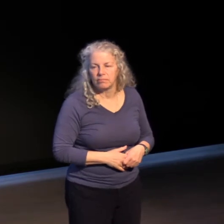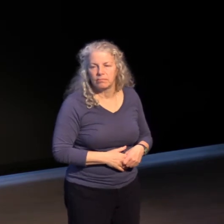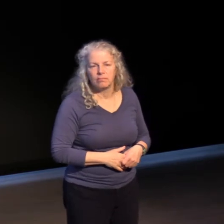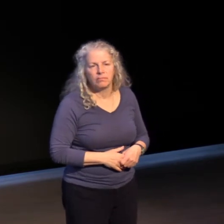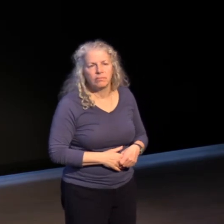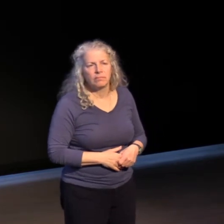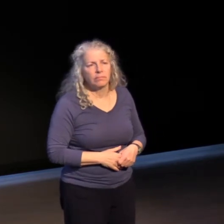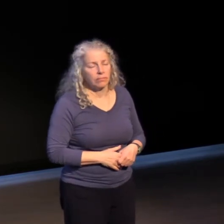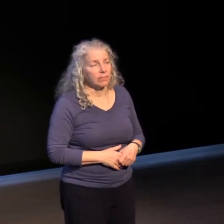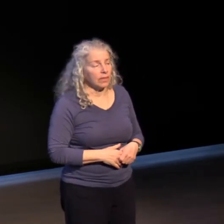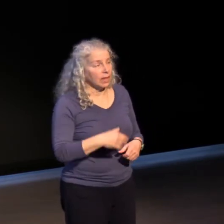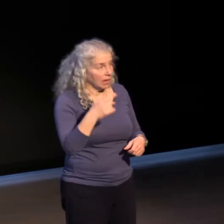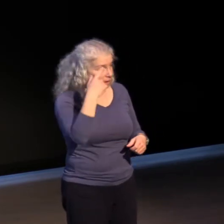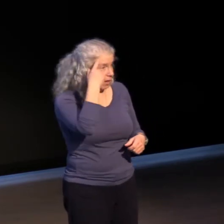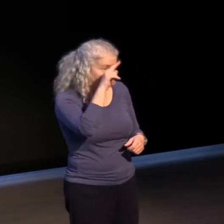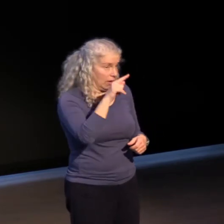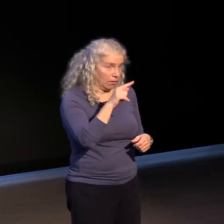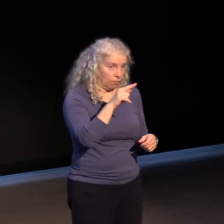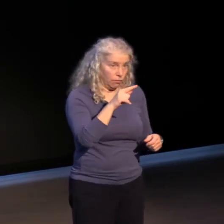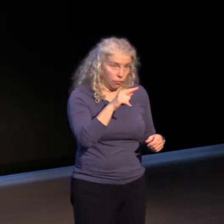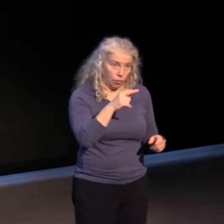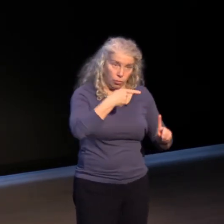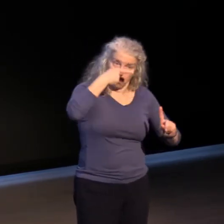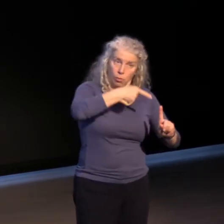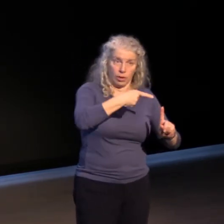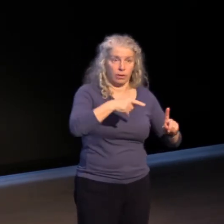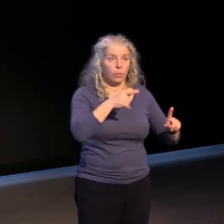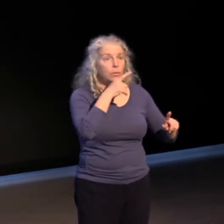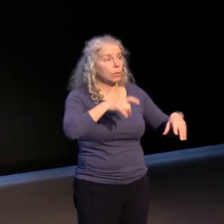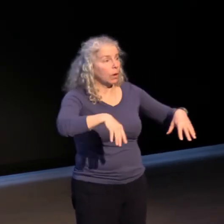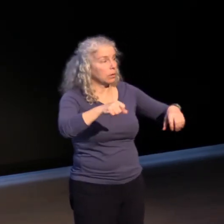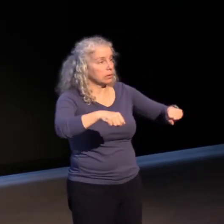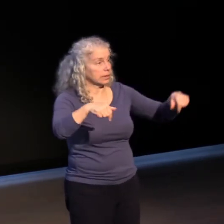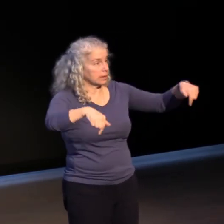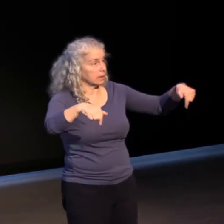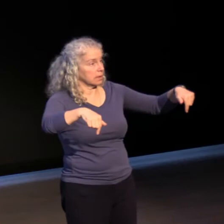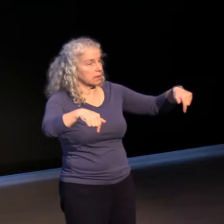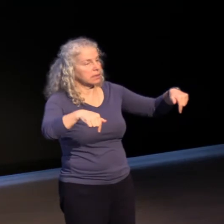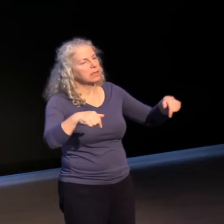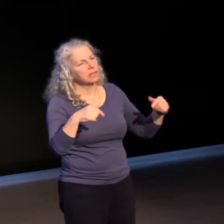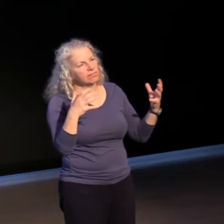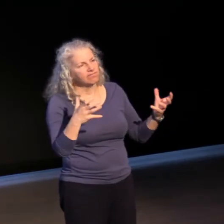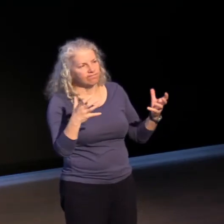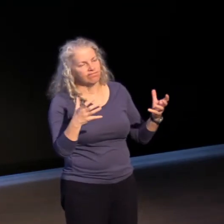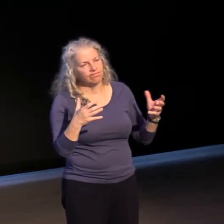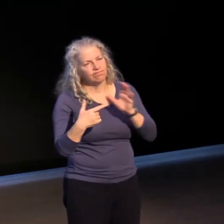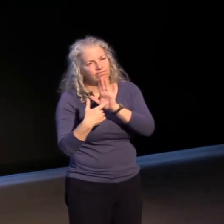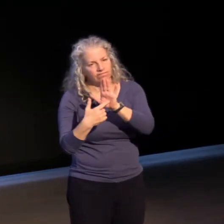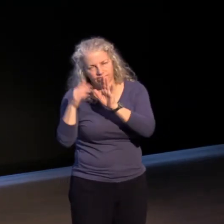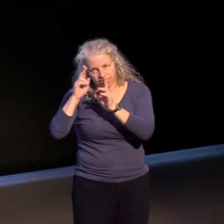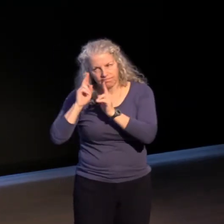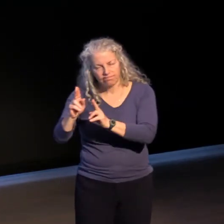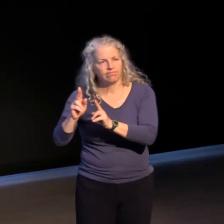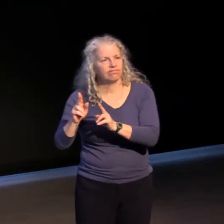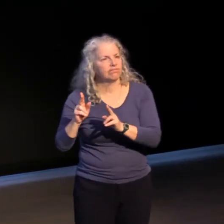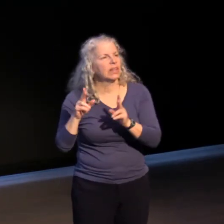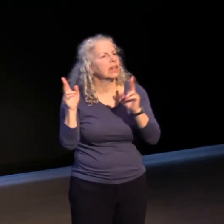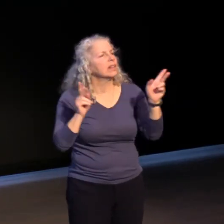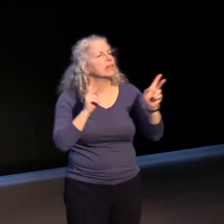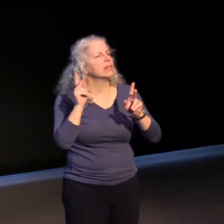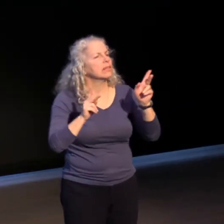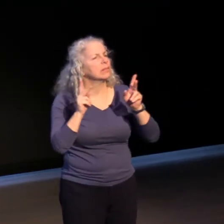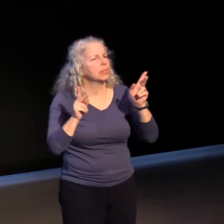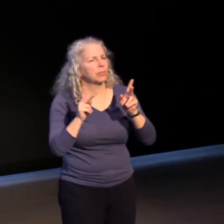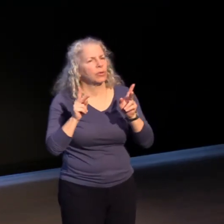And speaking of hosts, I'd like to ask everyone here to join me in paying respect to all Indigenous ancestors,